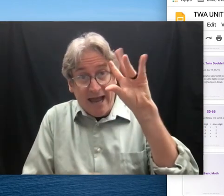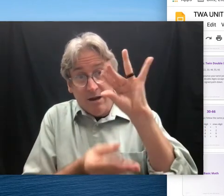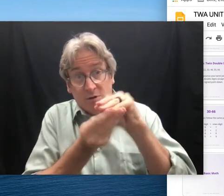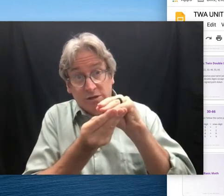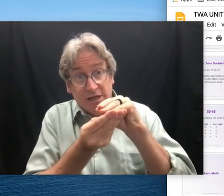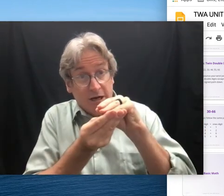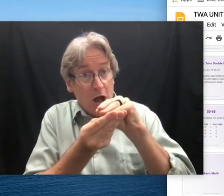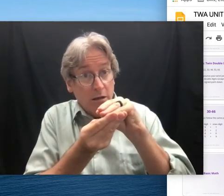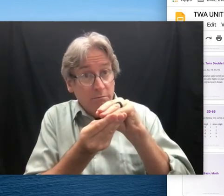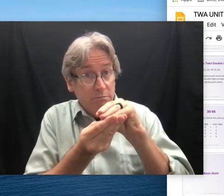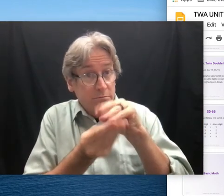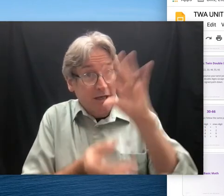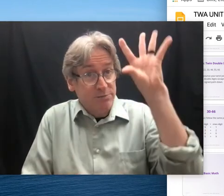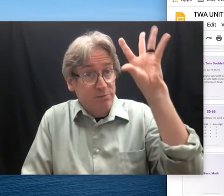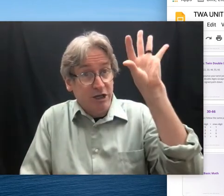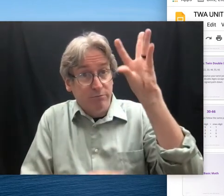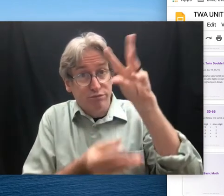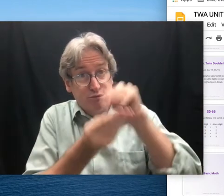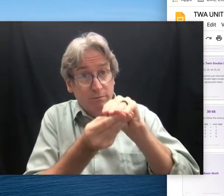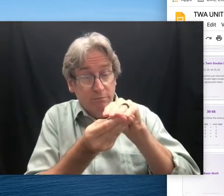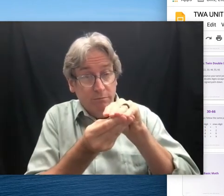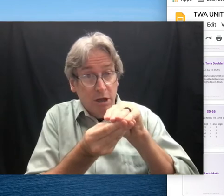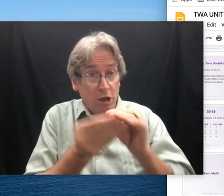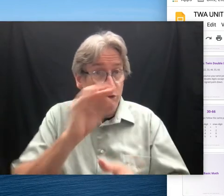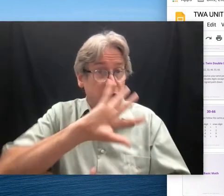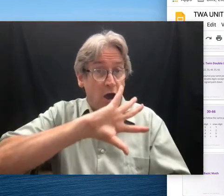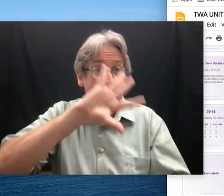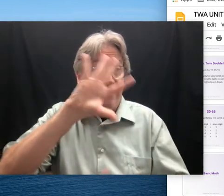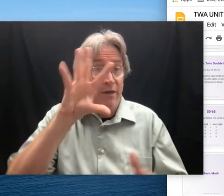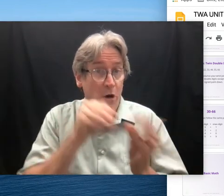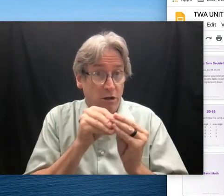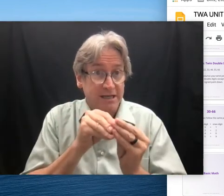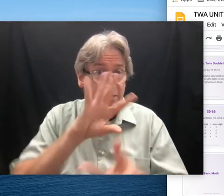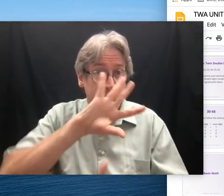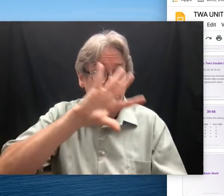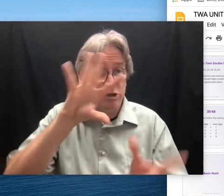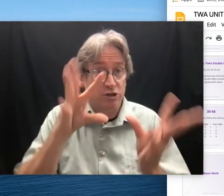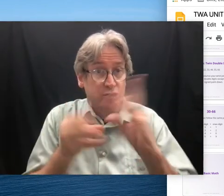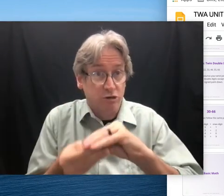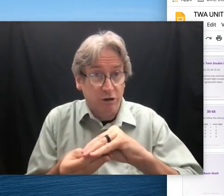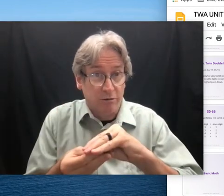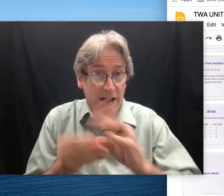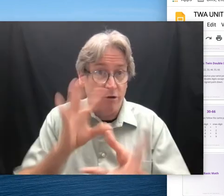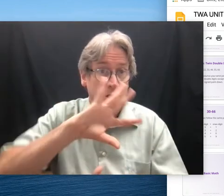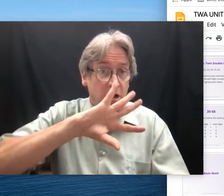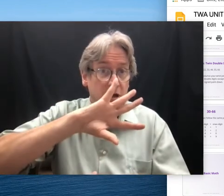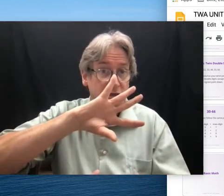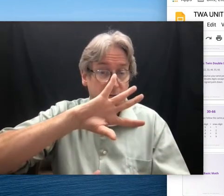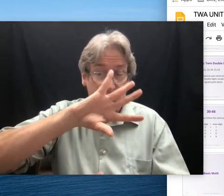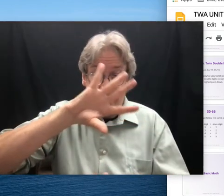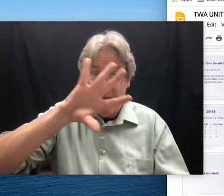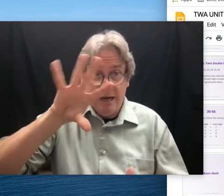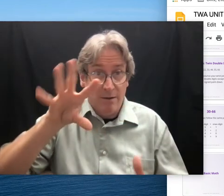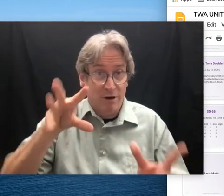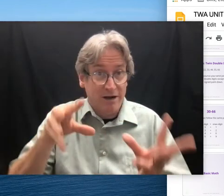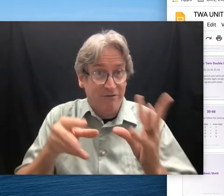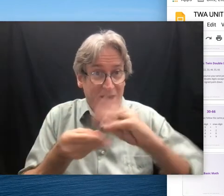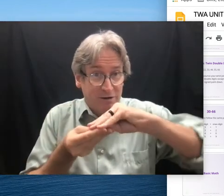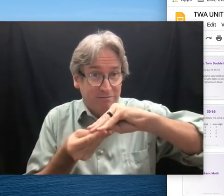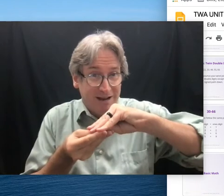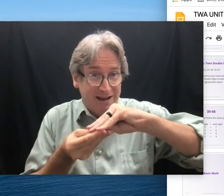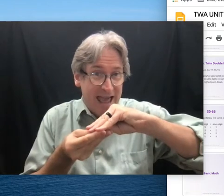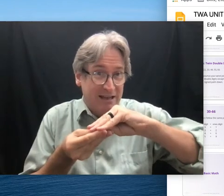can add numbers in a column, like a spreadsheet. You can add them all together, so circle it around. So I'm grabbing any number I